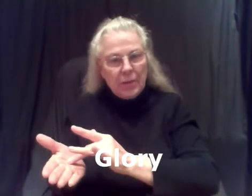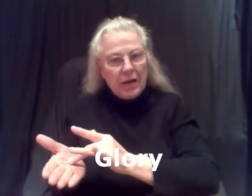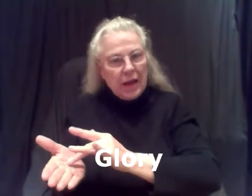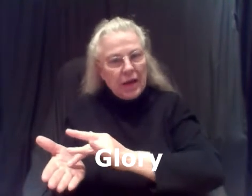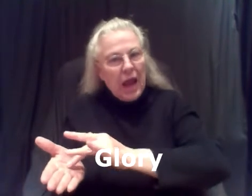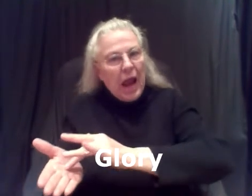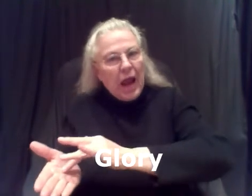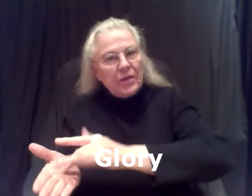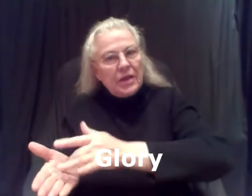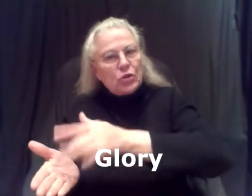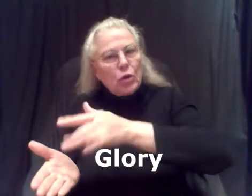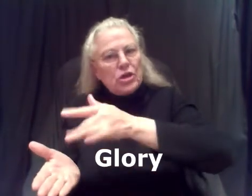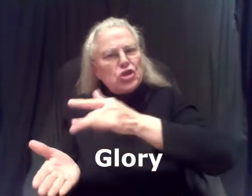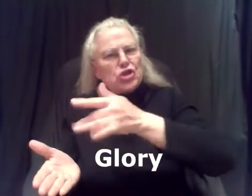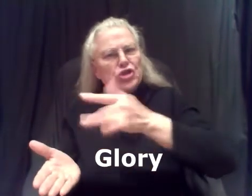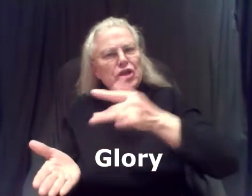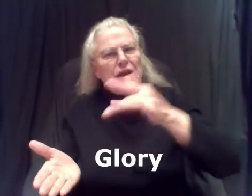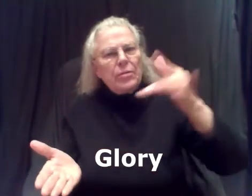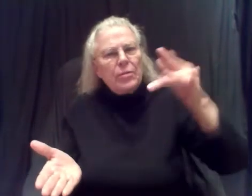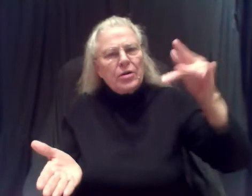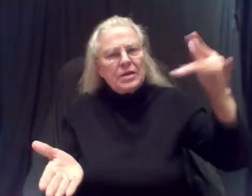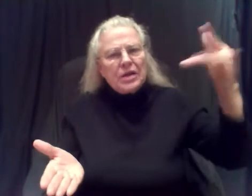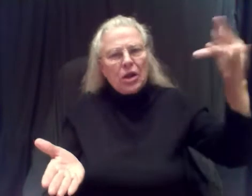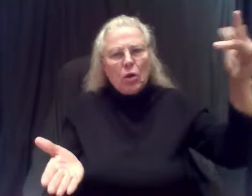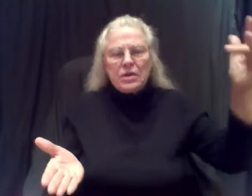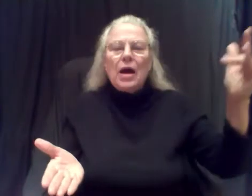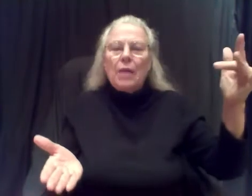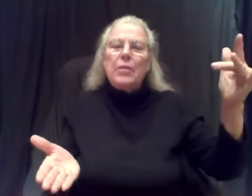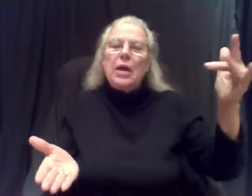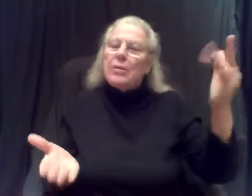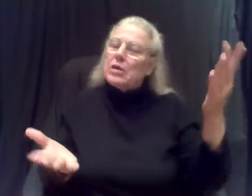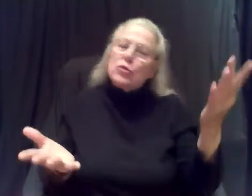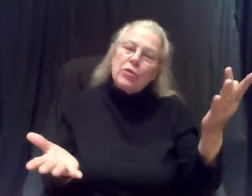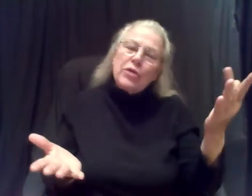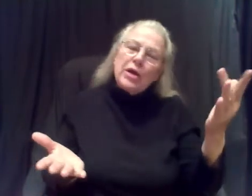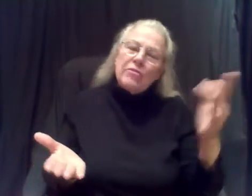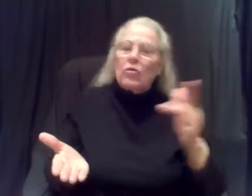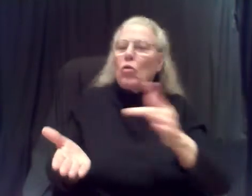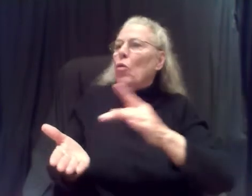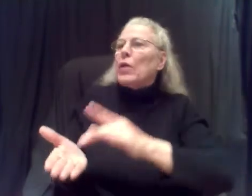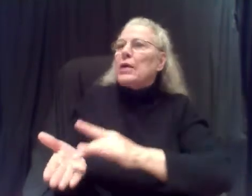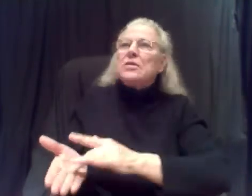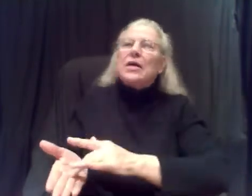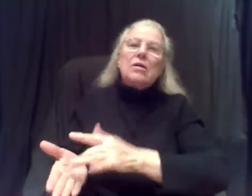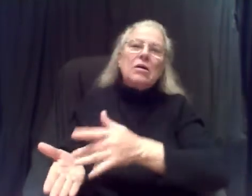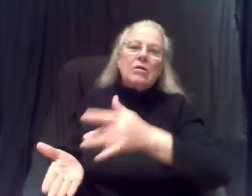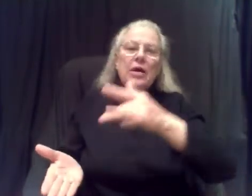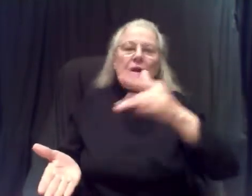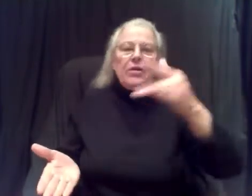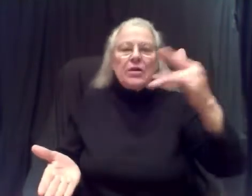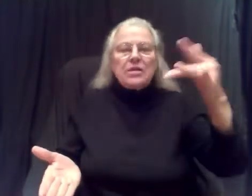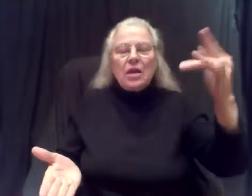hand, and then it's going to shimmer as it goes up. Because when you think of glory, it's like, oh, there is a lot